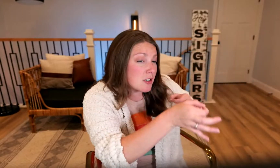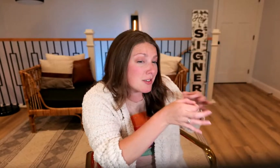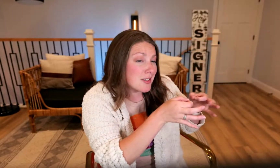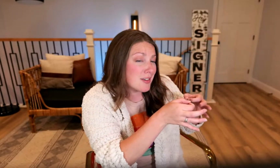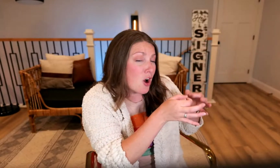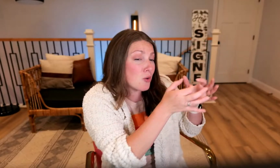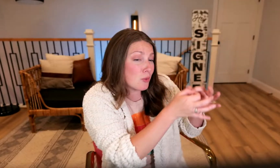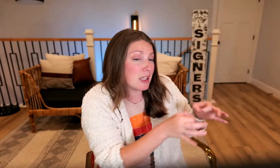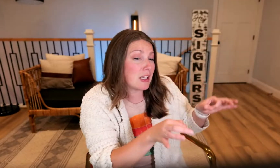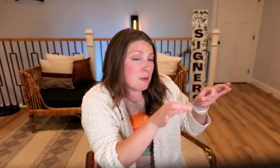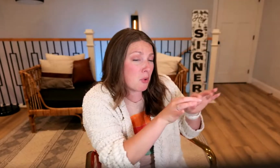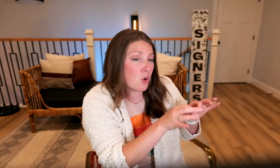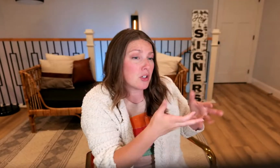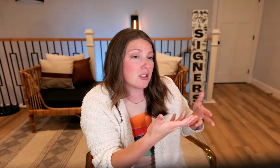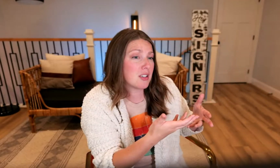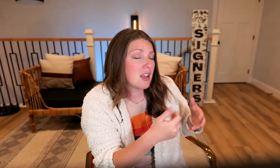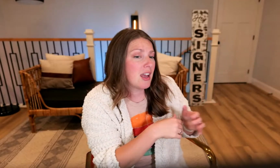descriptors are really important.